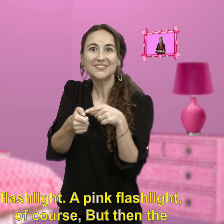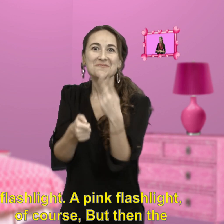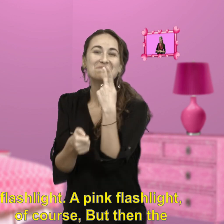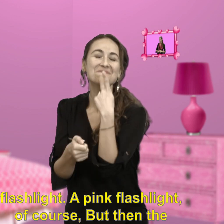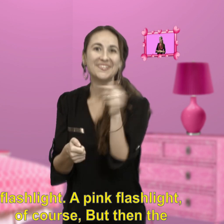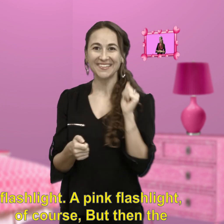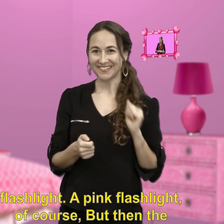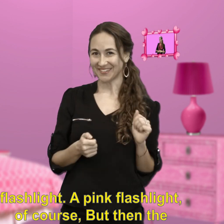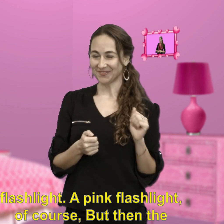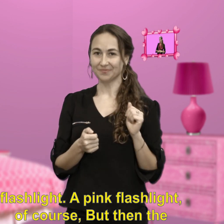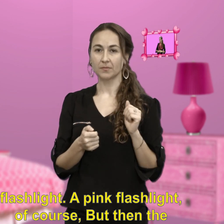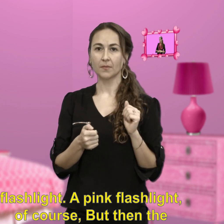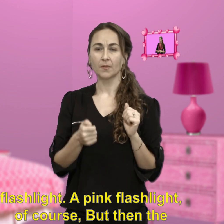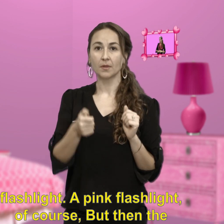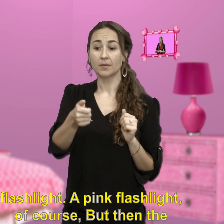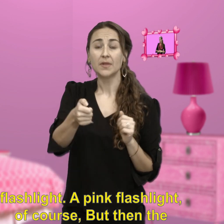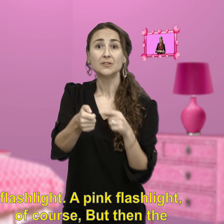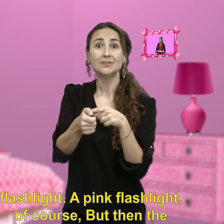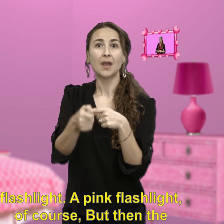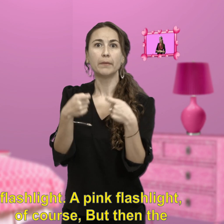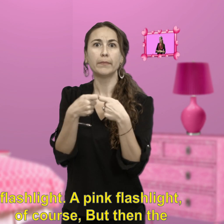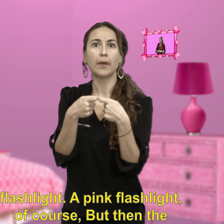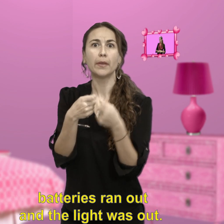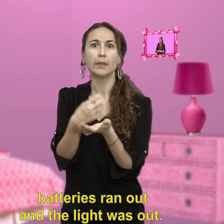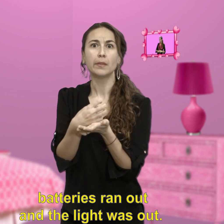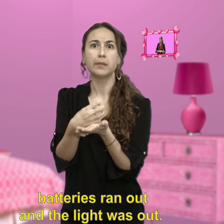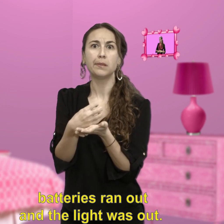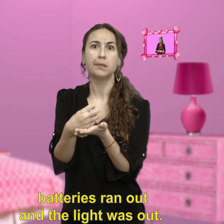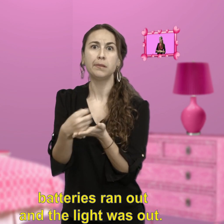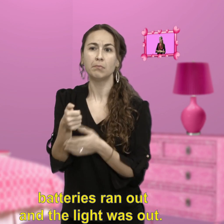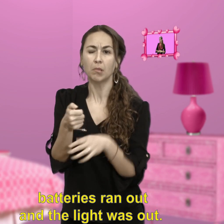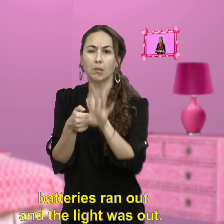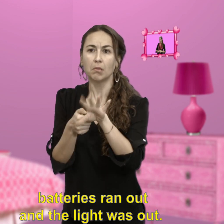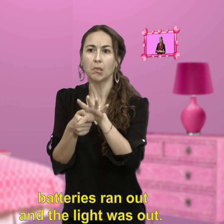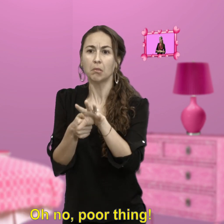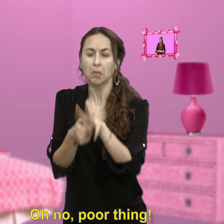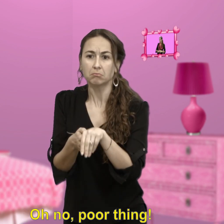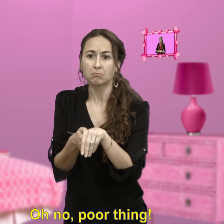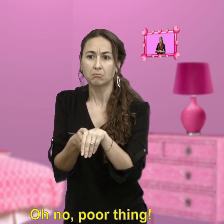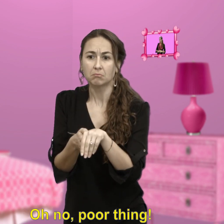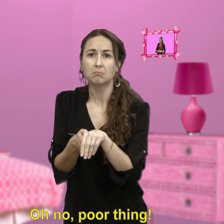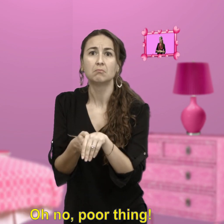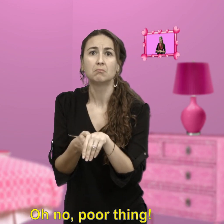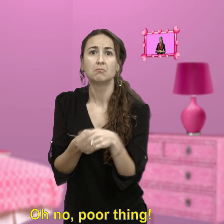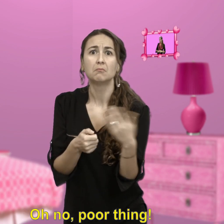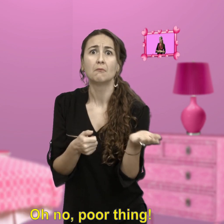pink flashlight, of course. But then the batteries ran out and the light ran out. Oh no,